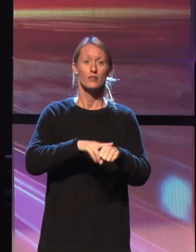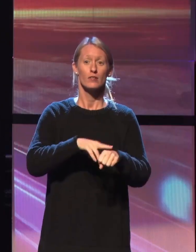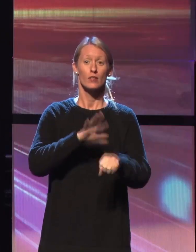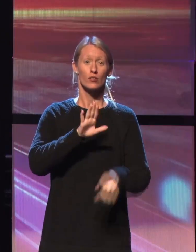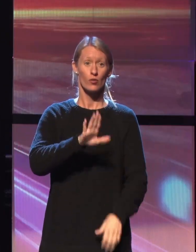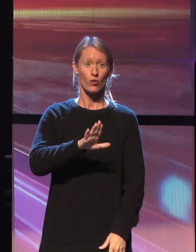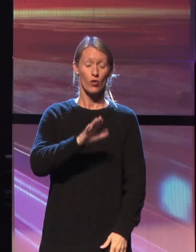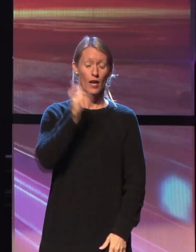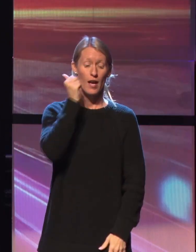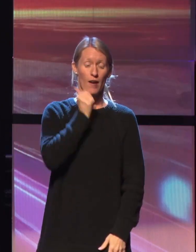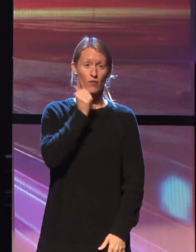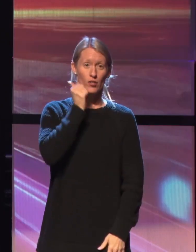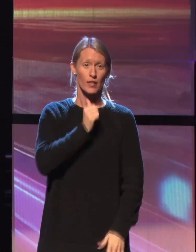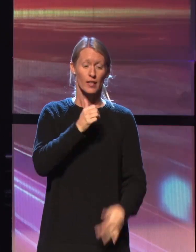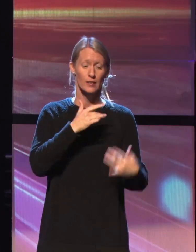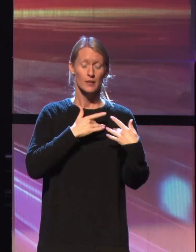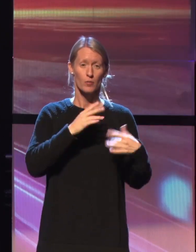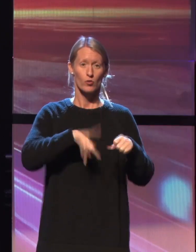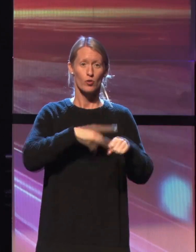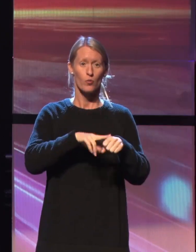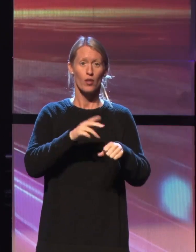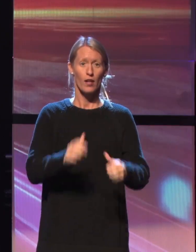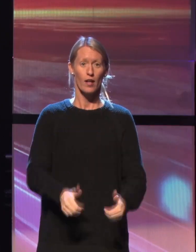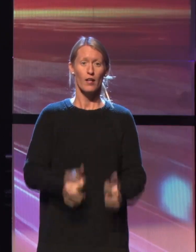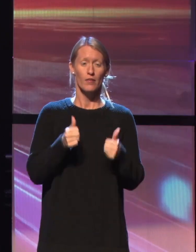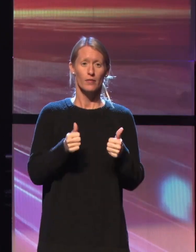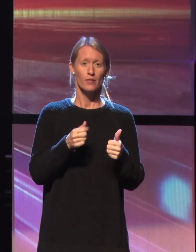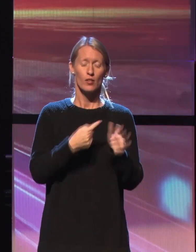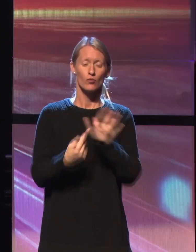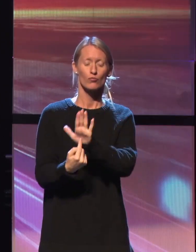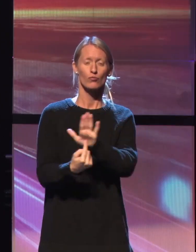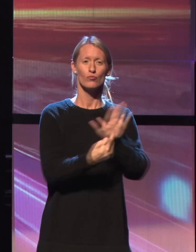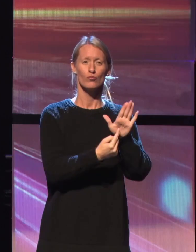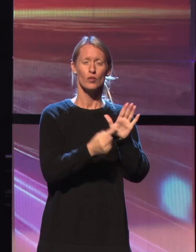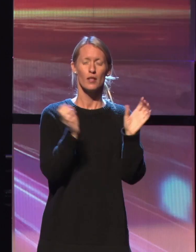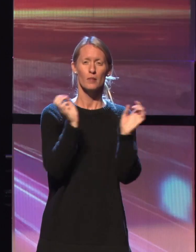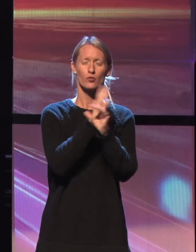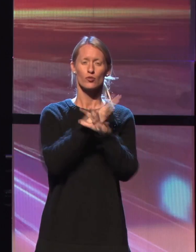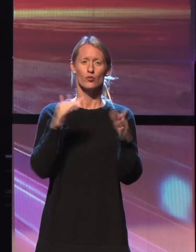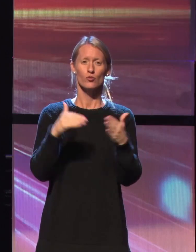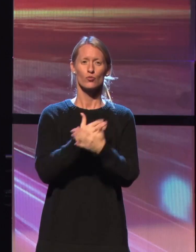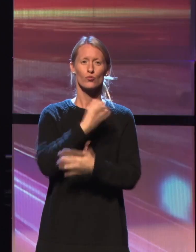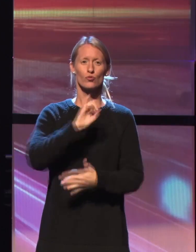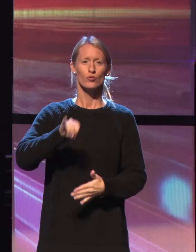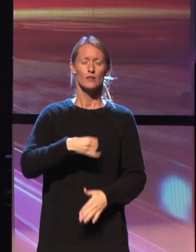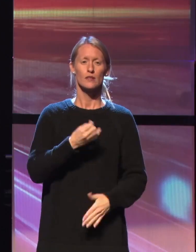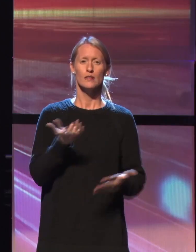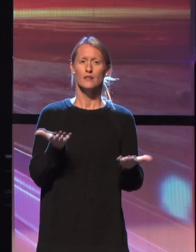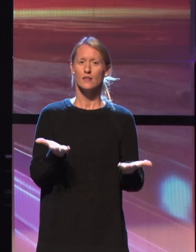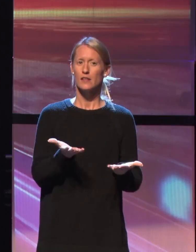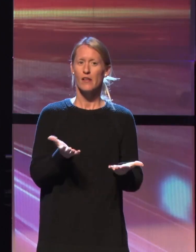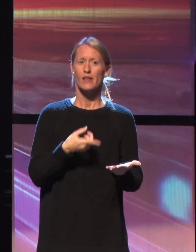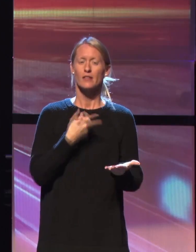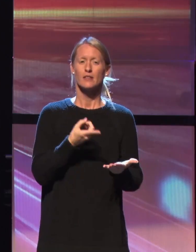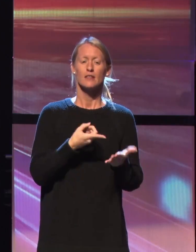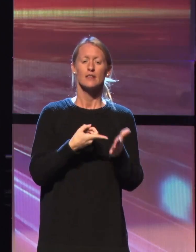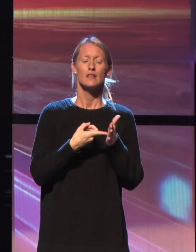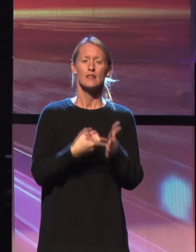life, as you think about it, does this image of the New Jerusalem have anything to say? I think it